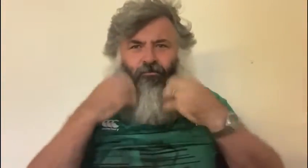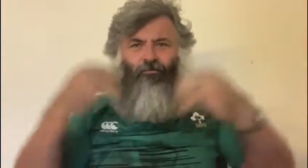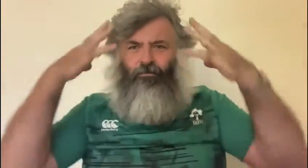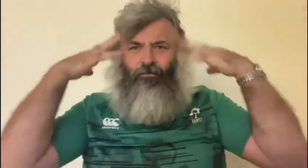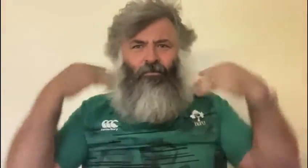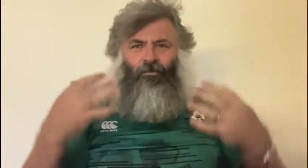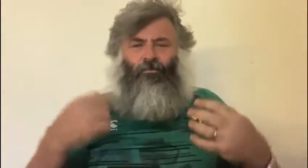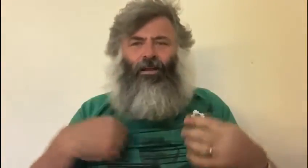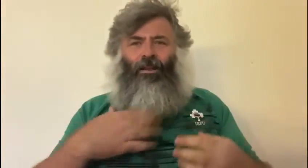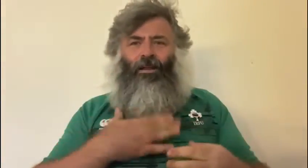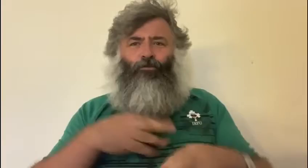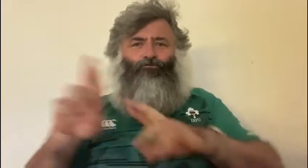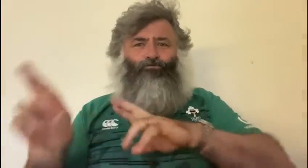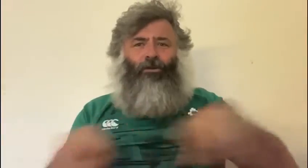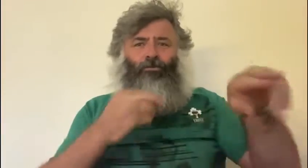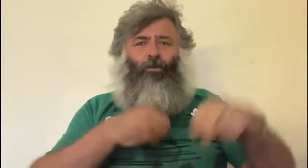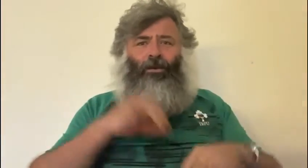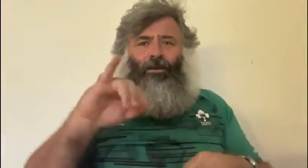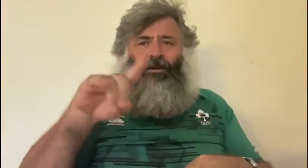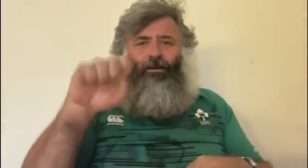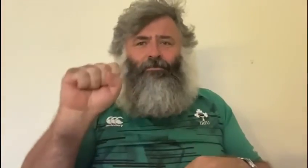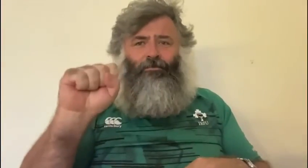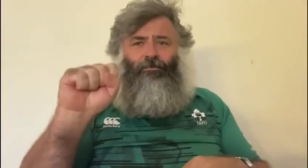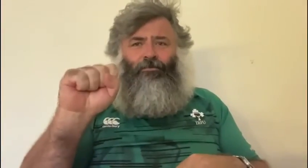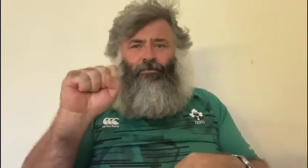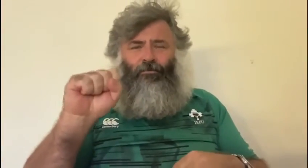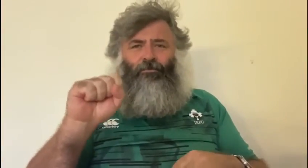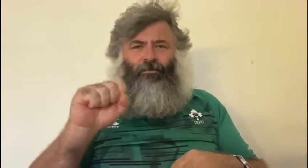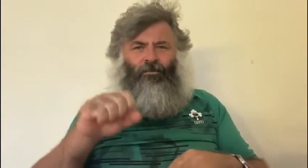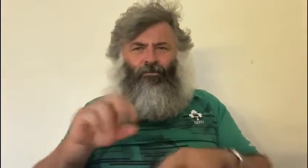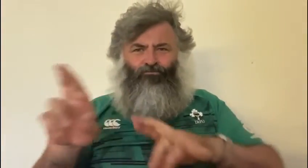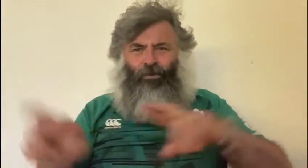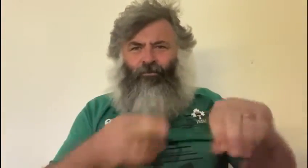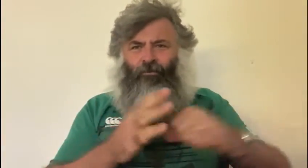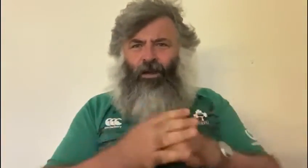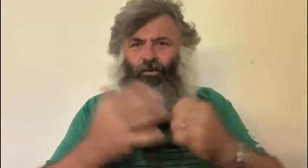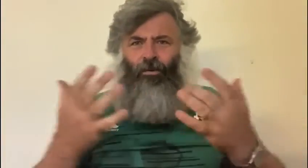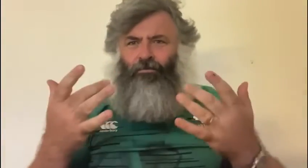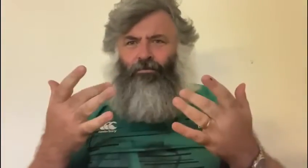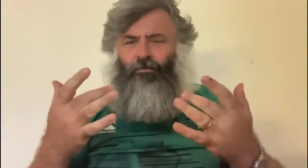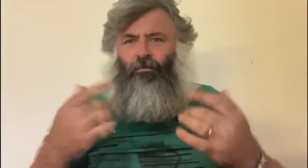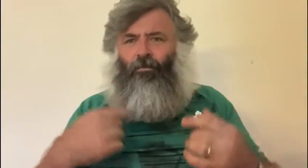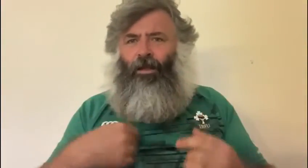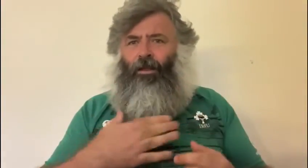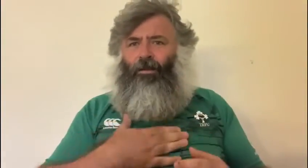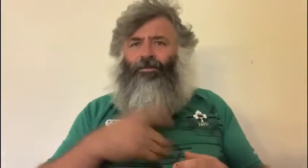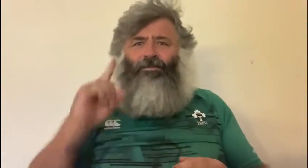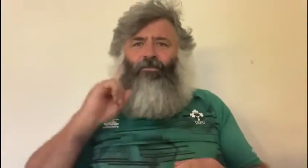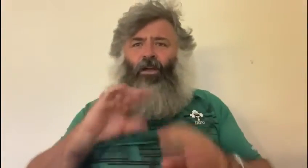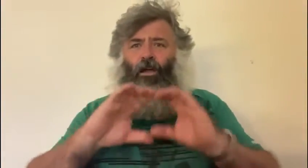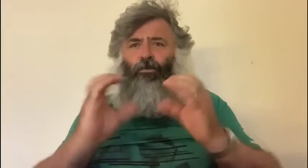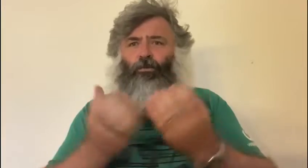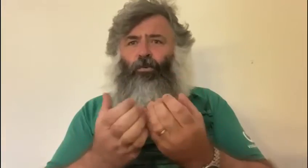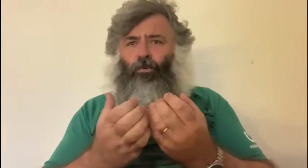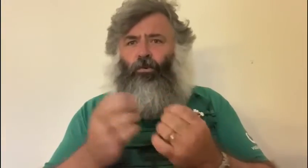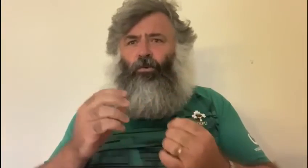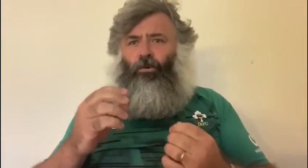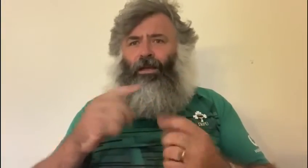Why am I growing the hair and beard? I am fundraising for the IDS. Fundraising for what? The